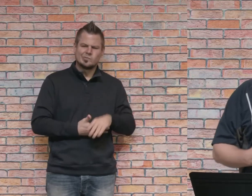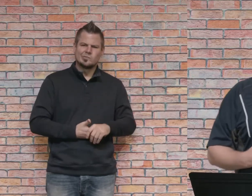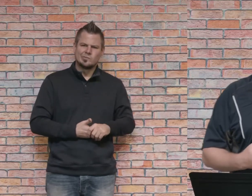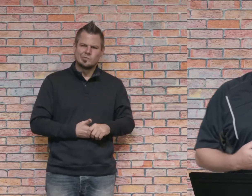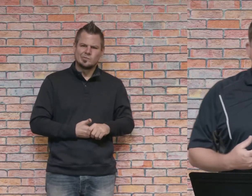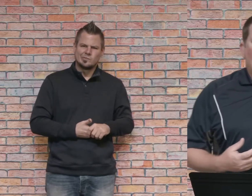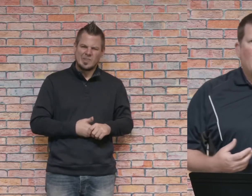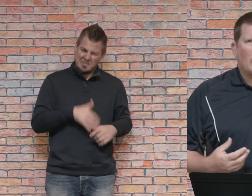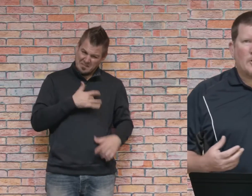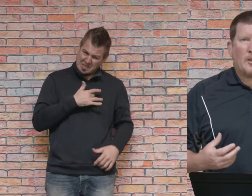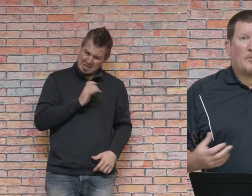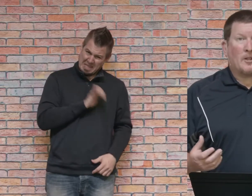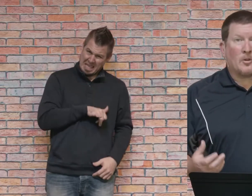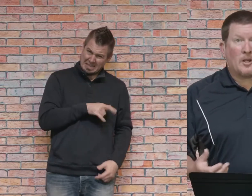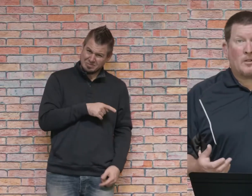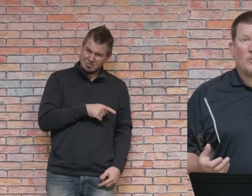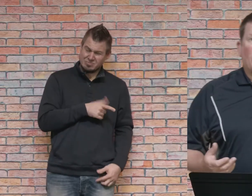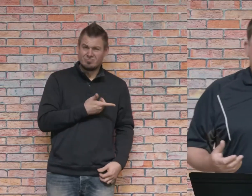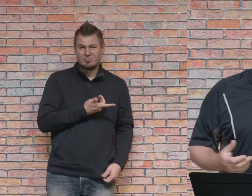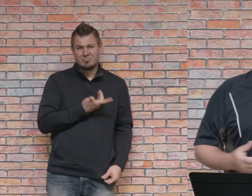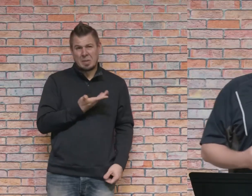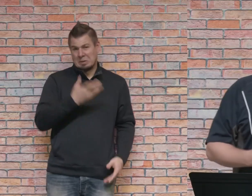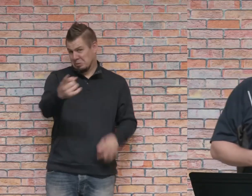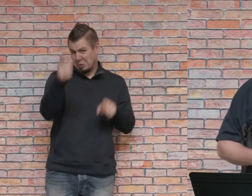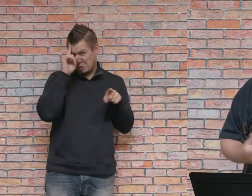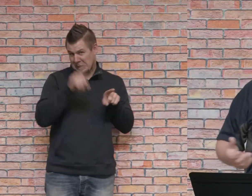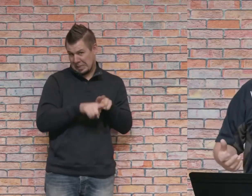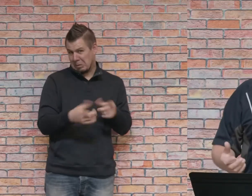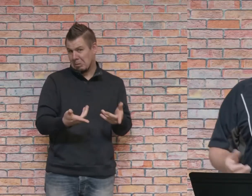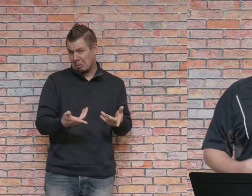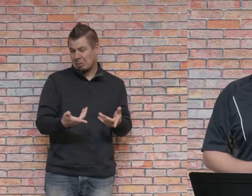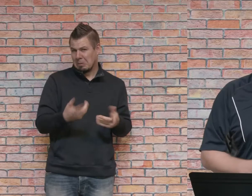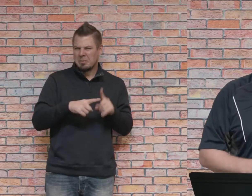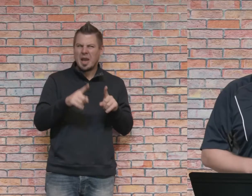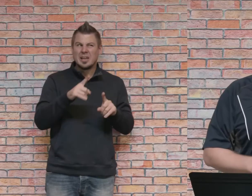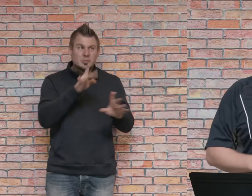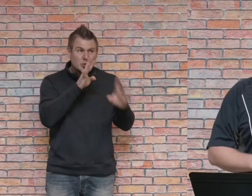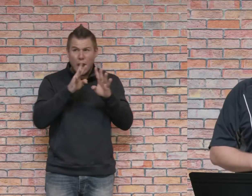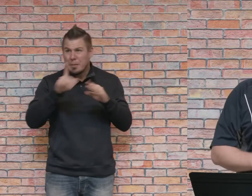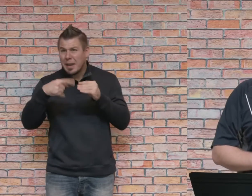feeling this way, you know, you may be agreeing with me right now, but do we talk about it? No.